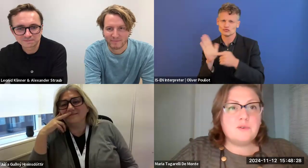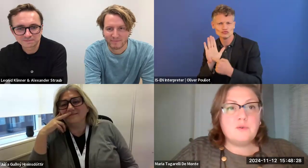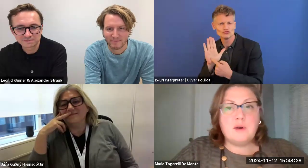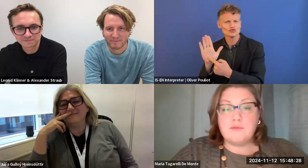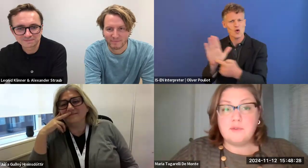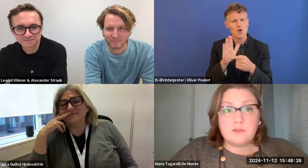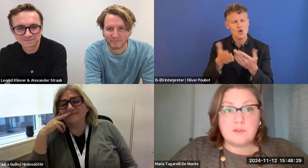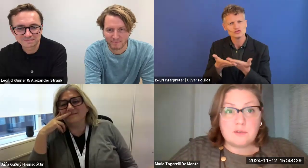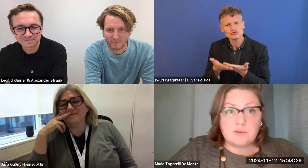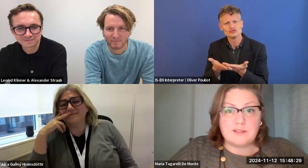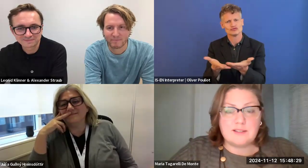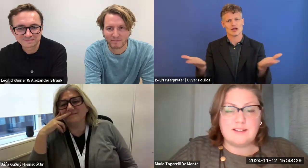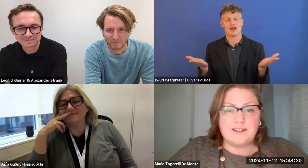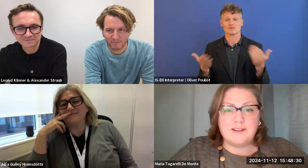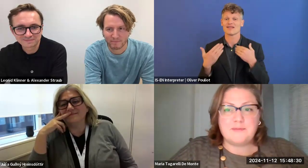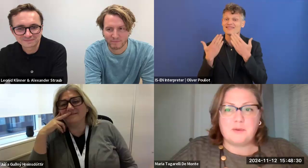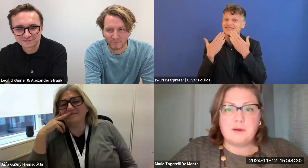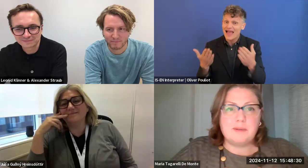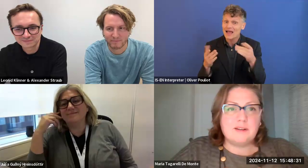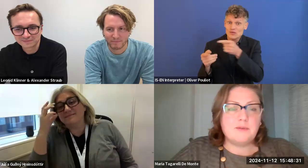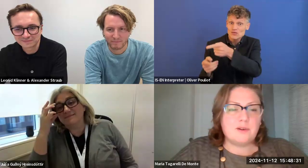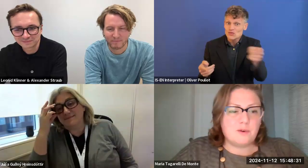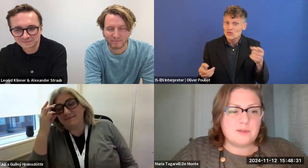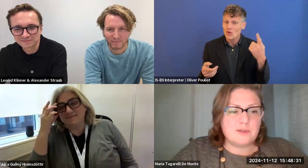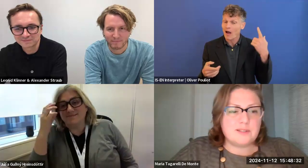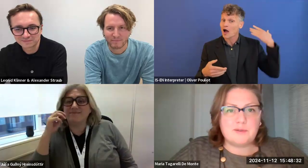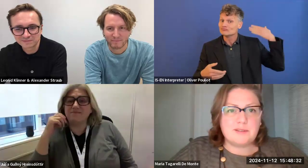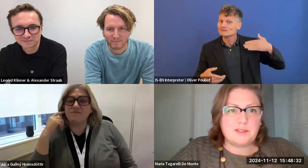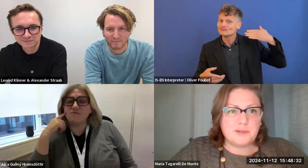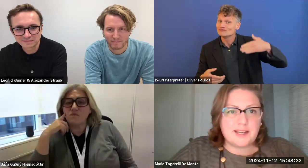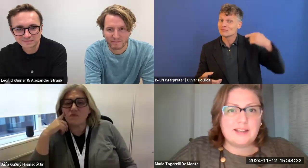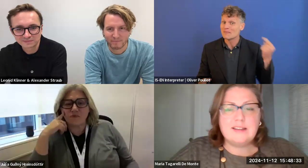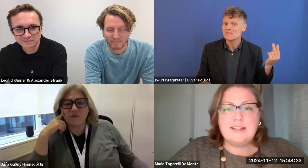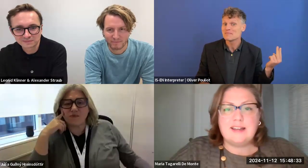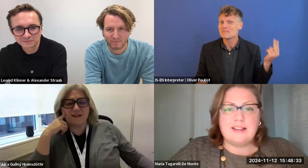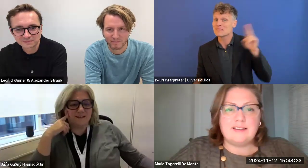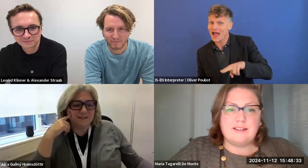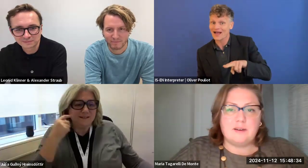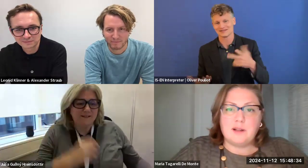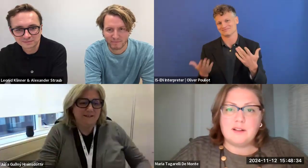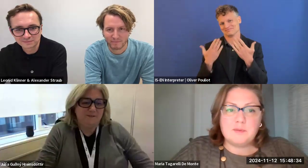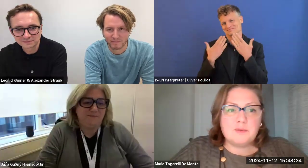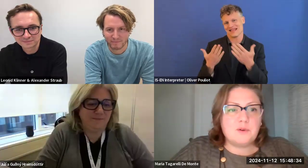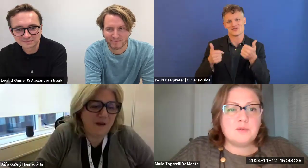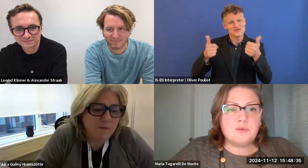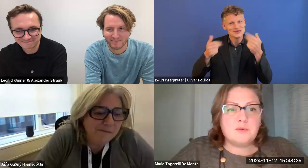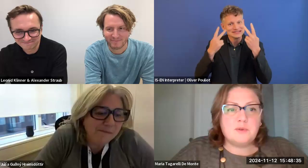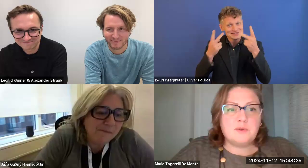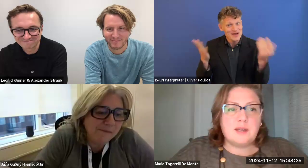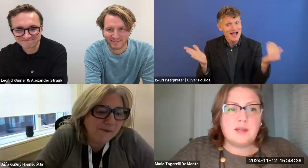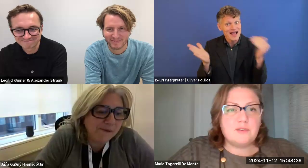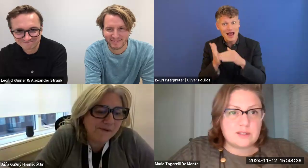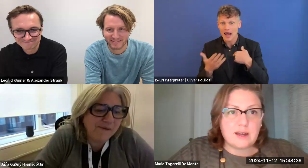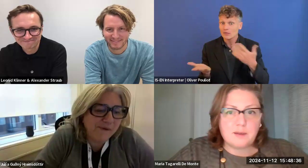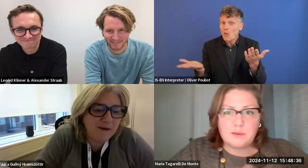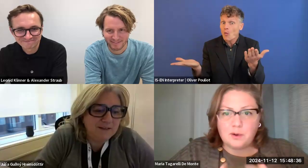for those of you who have returned to this webinar. We are always happy to see you again. And welcome to those who